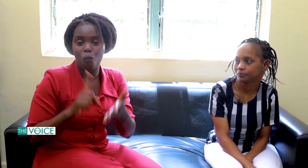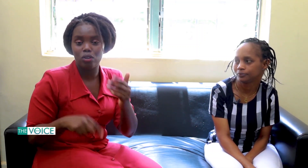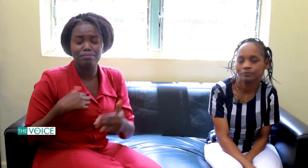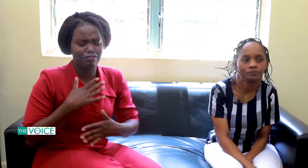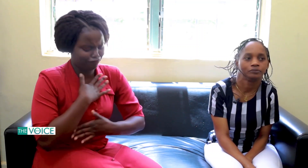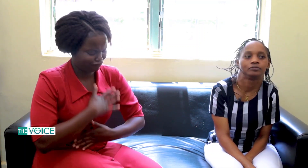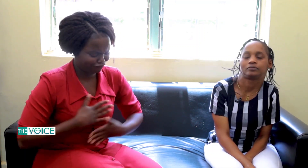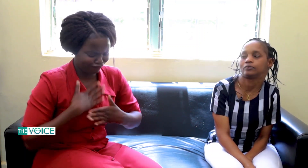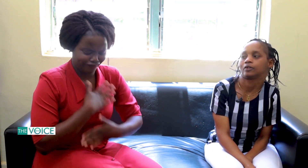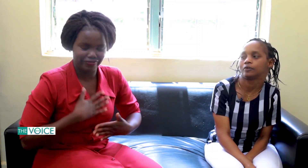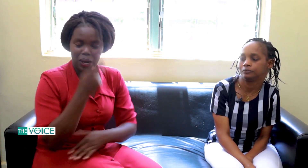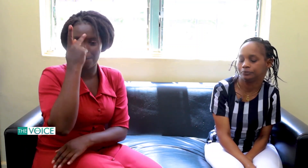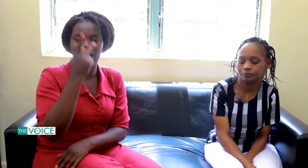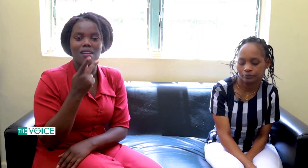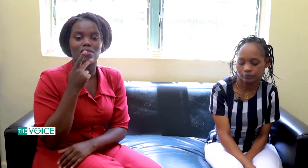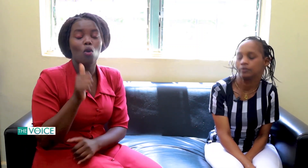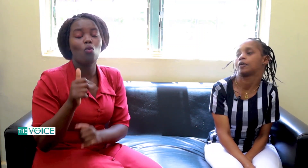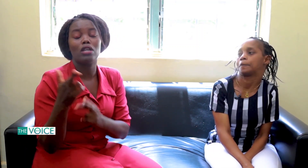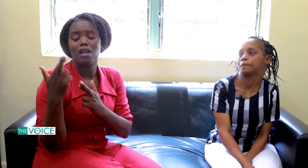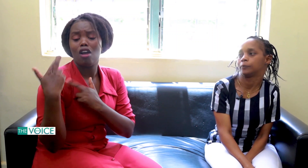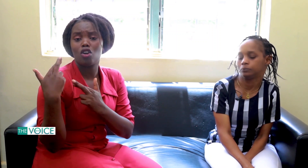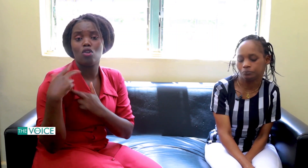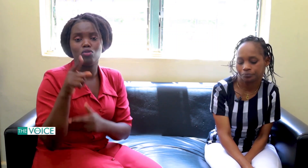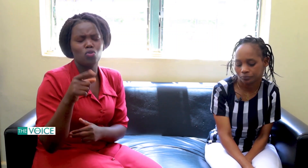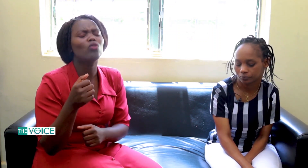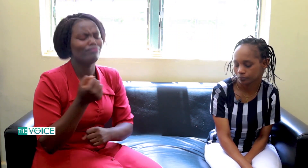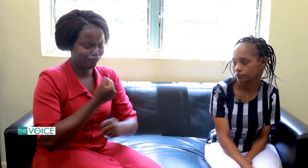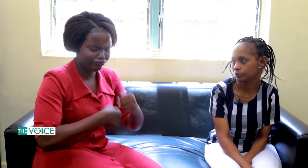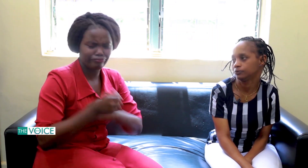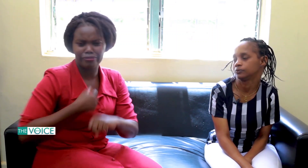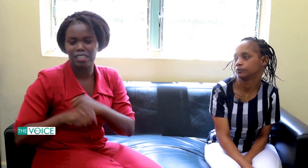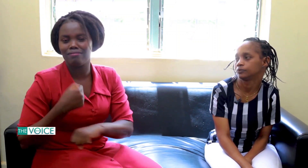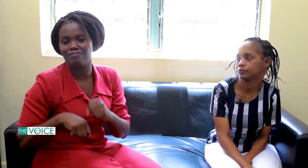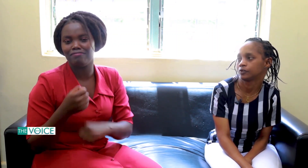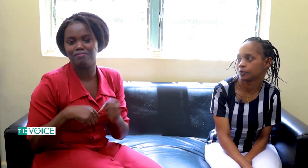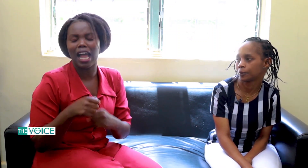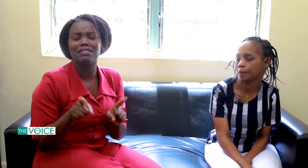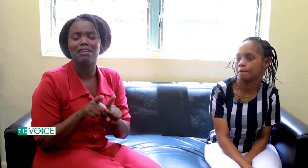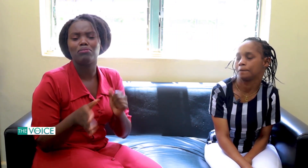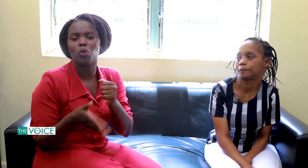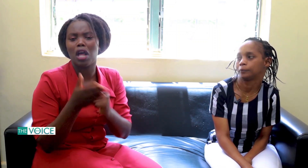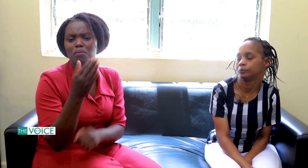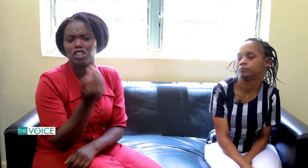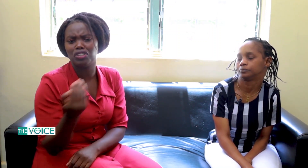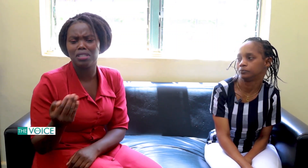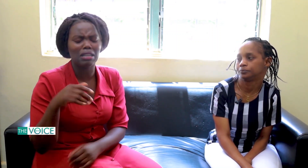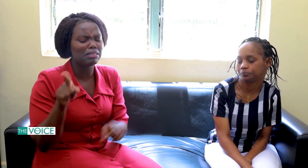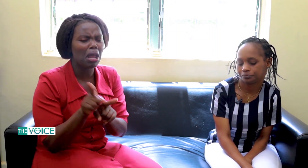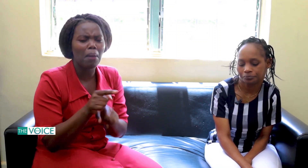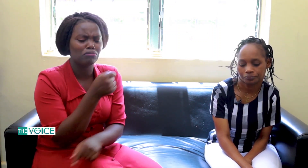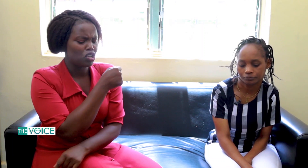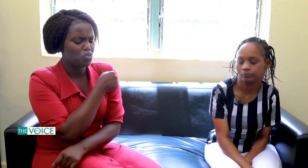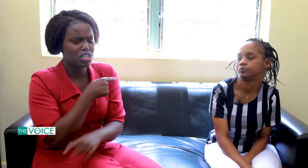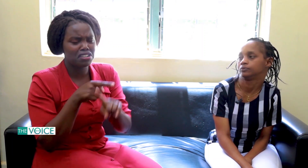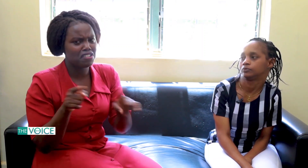I said we are appreciating our parents because that was a good responsibility and that was a